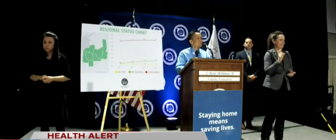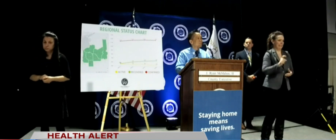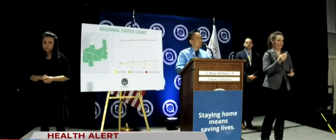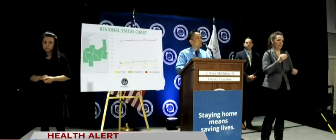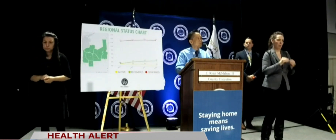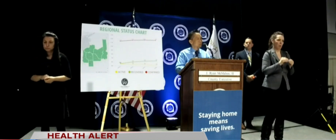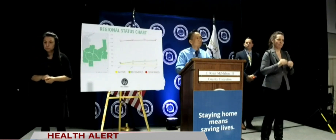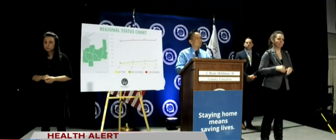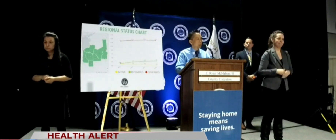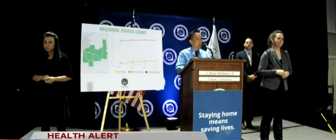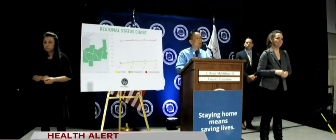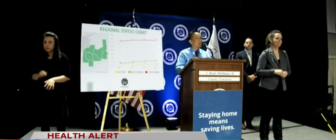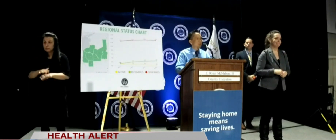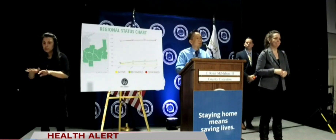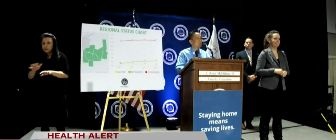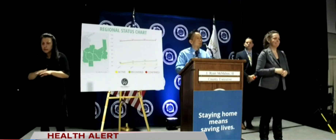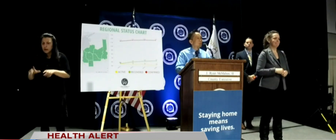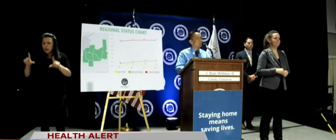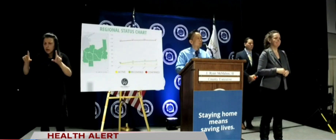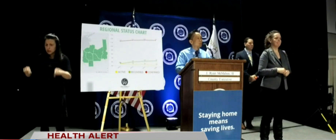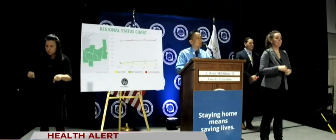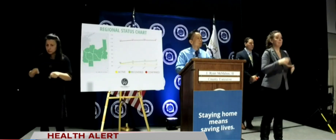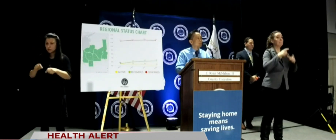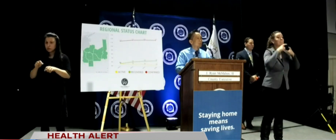masks? Yes, mainly masks.